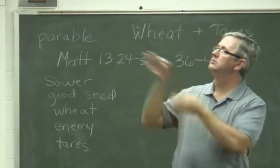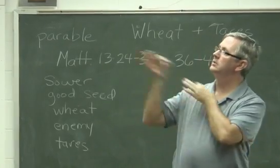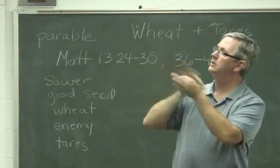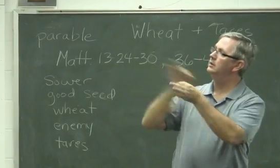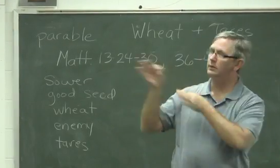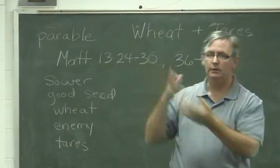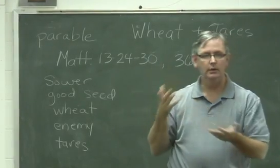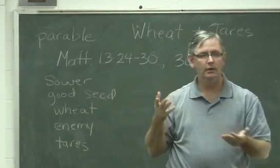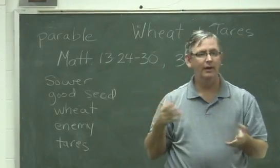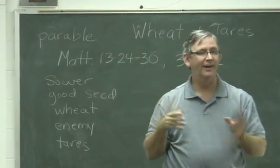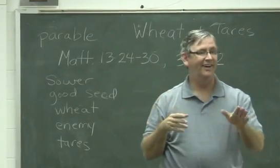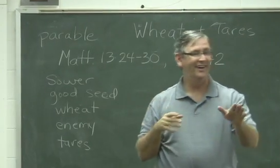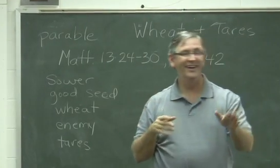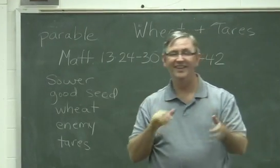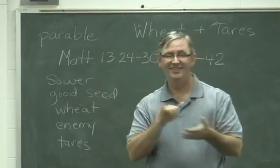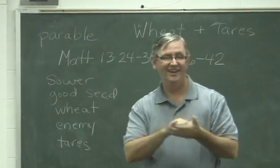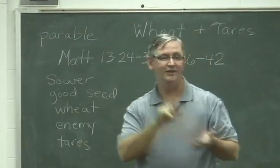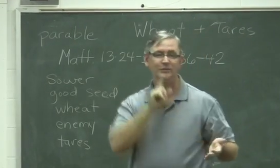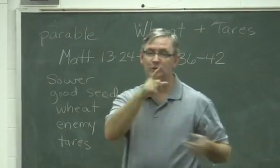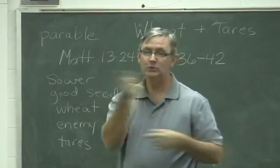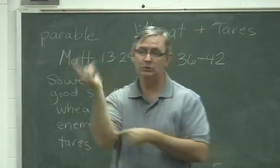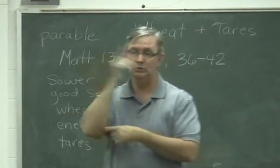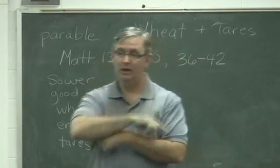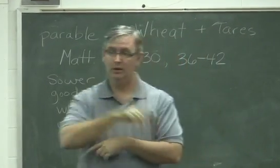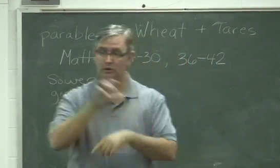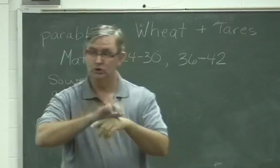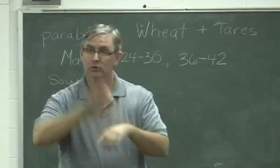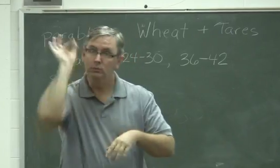point? And Jesus goes ahead in these next verses and explains what's going on.